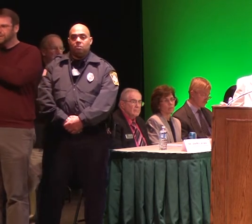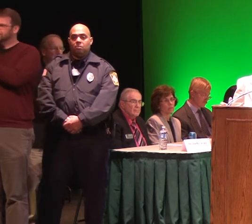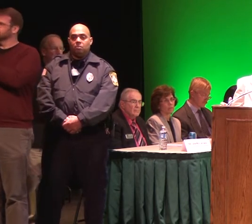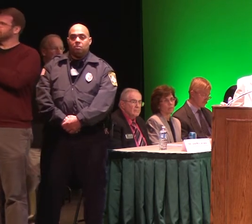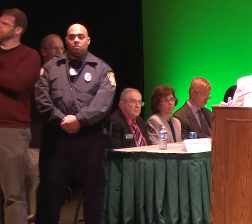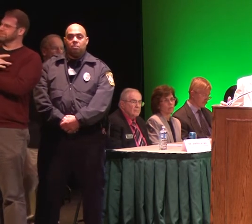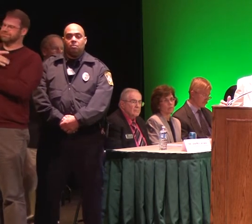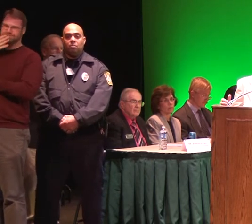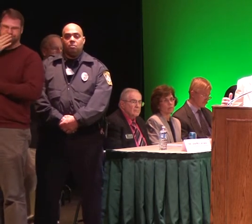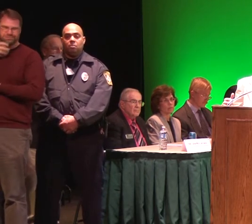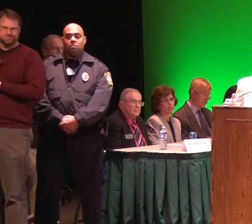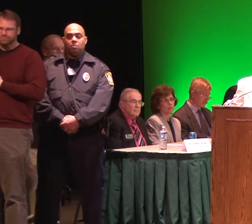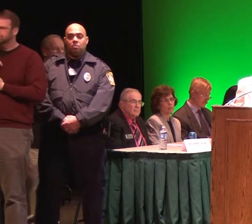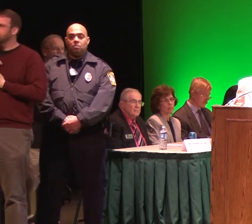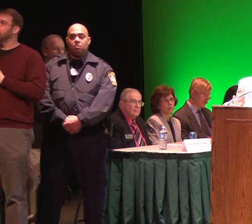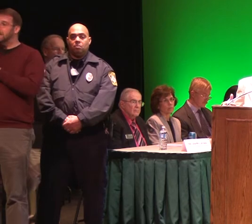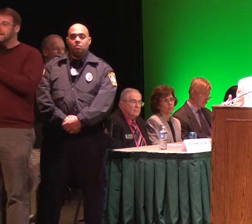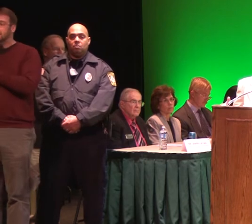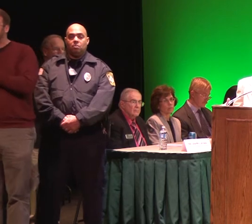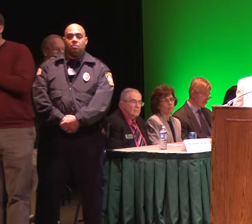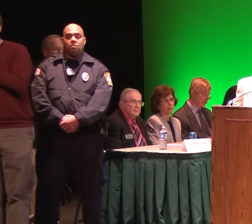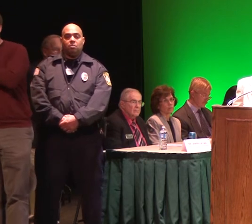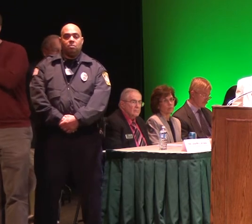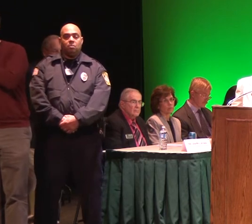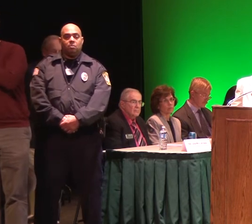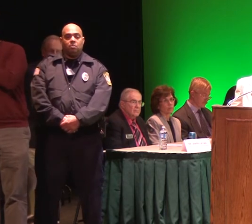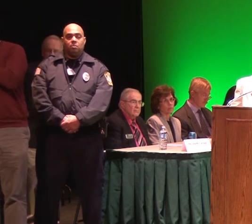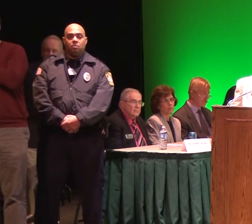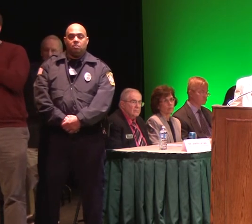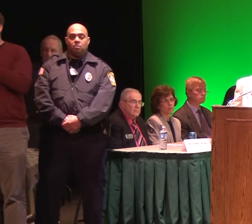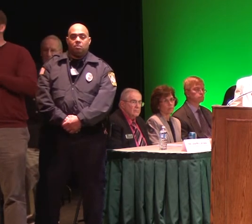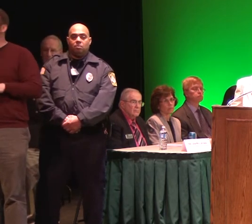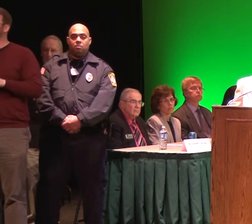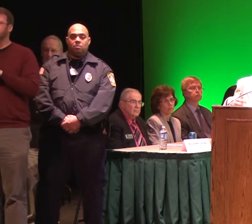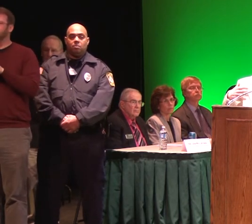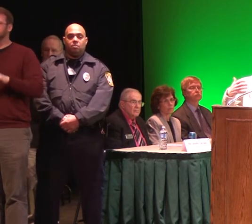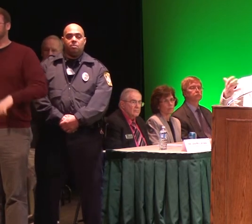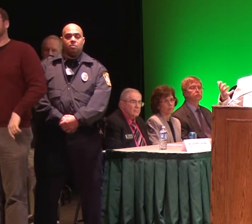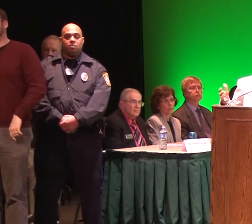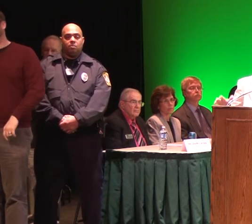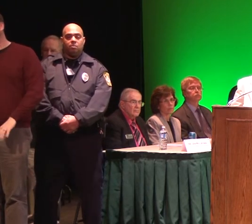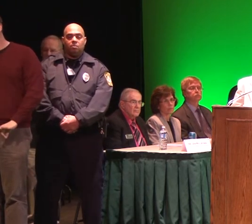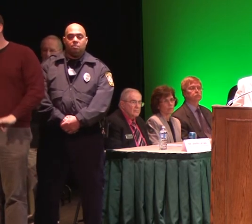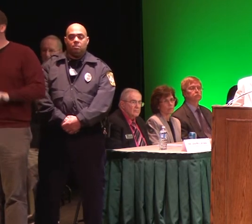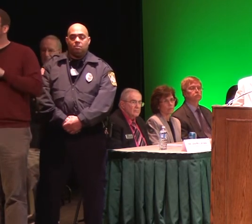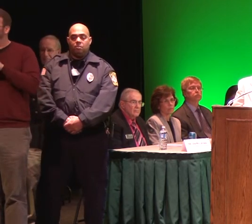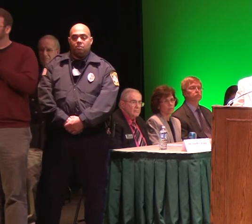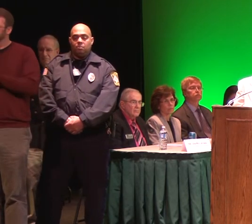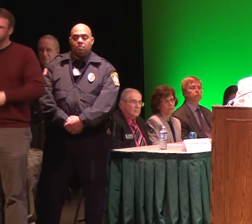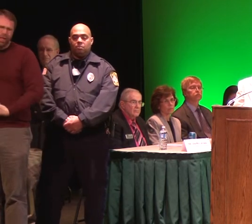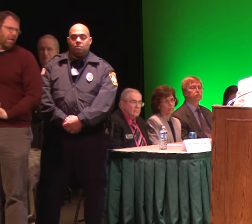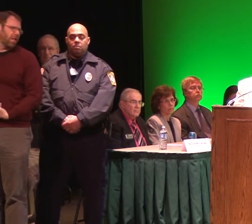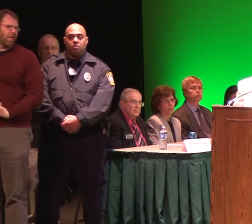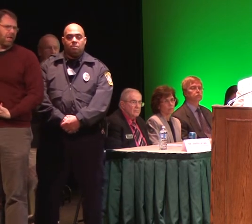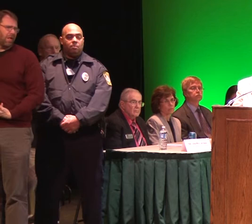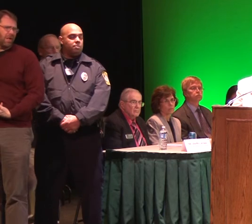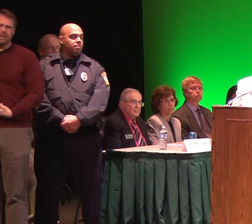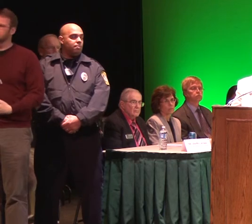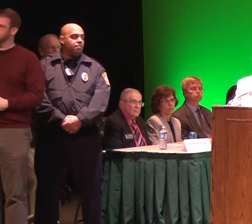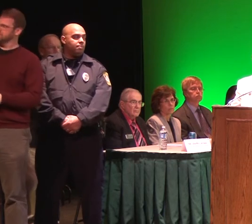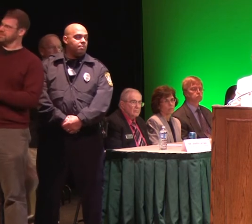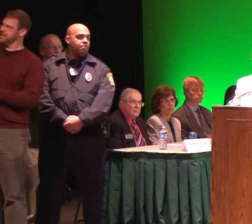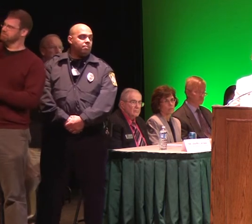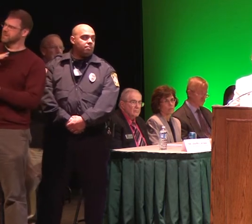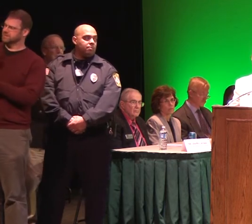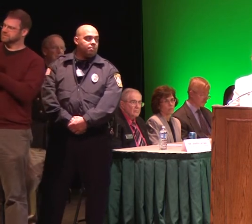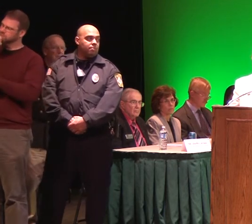us. And he laughed not with a snicker, but from the soles of his feet right on up. Man of great good humor.